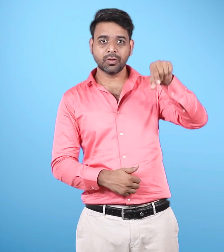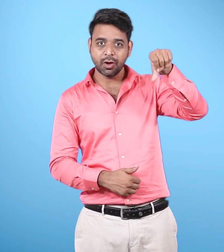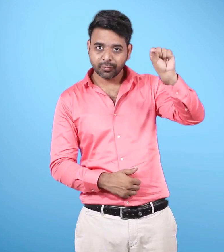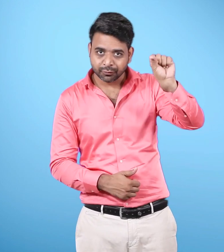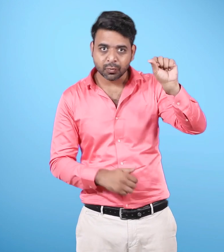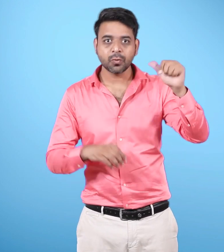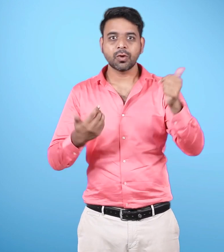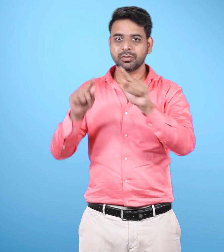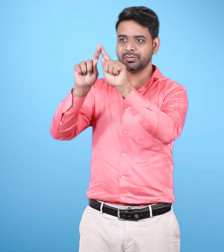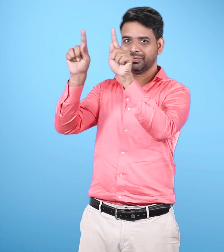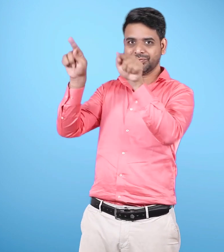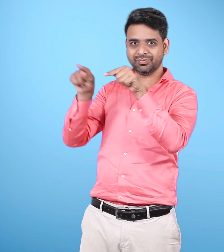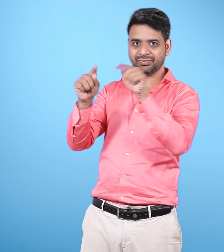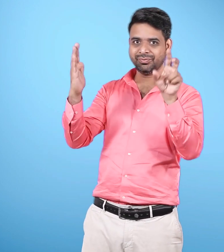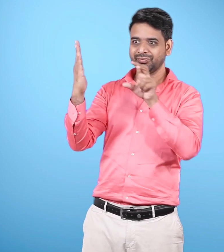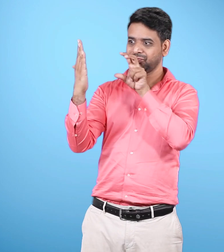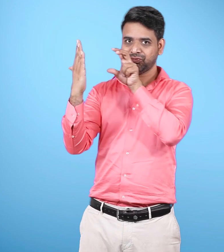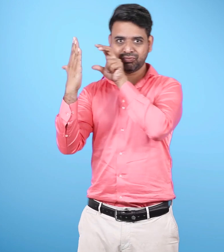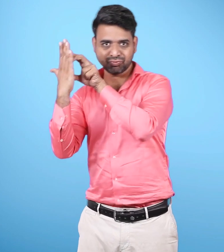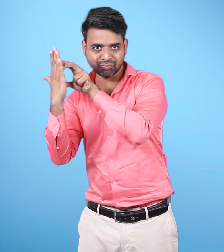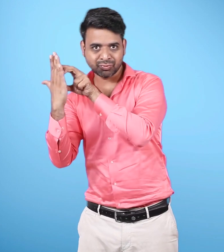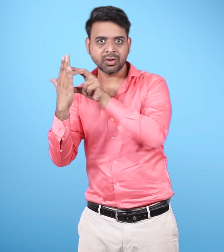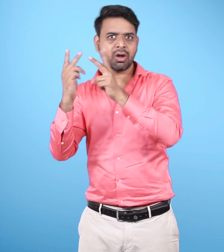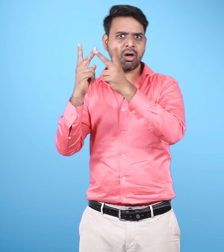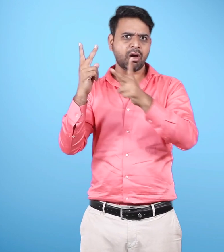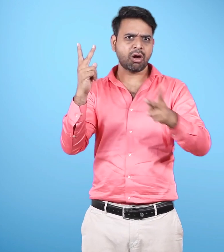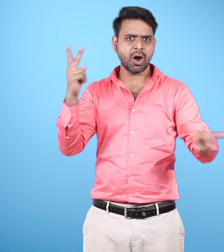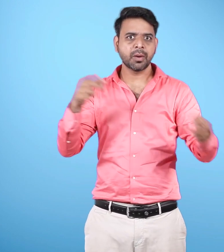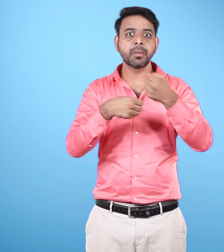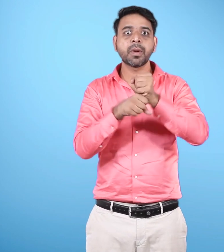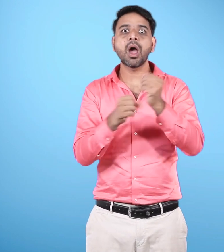Switches, electric plugs, and sockets are made of conductors.